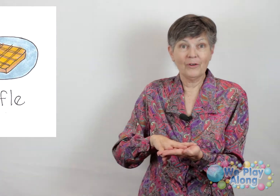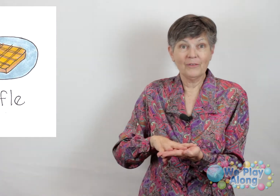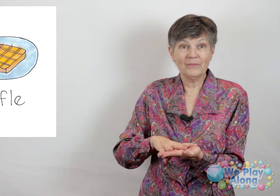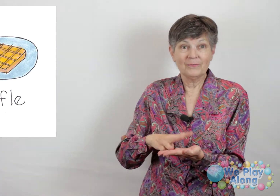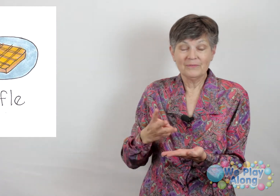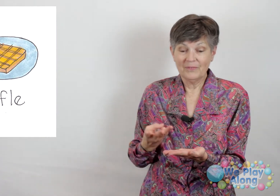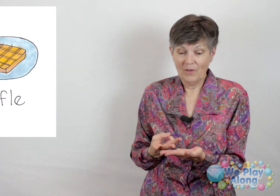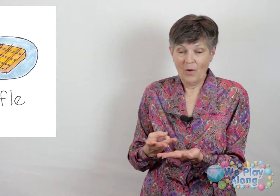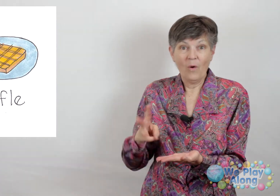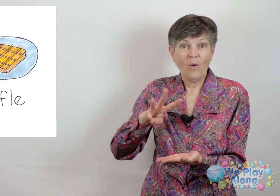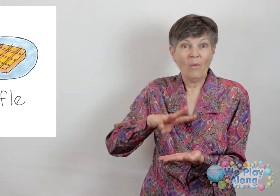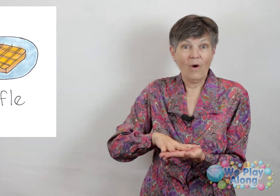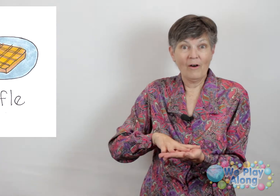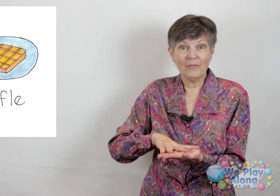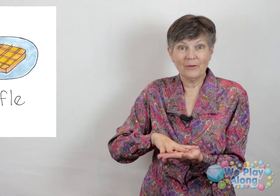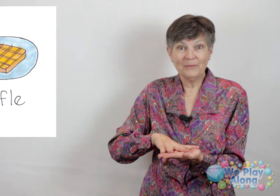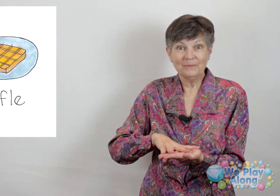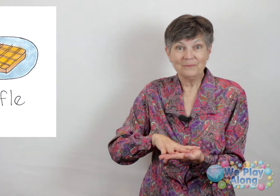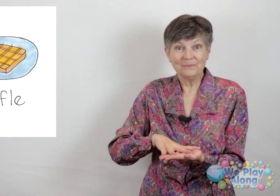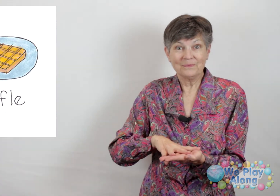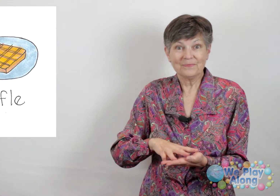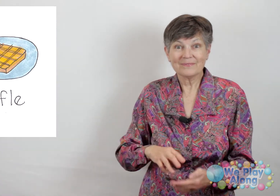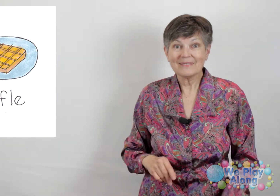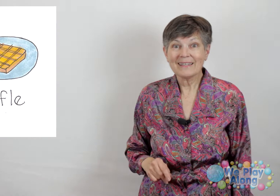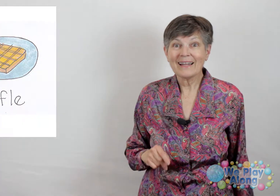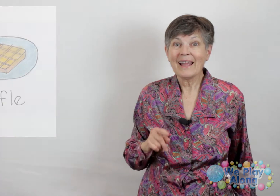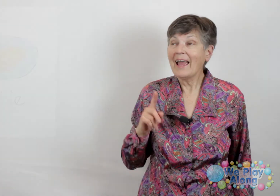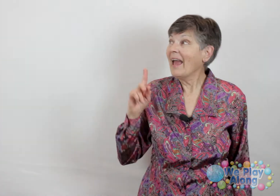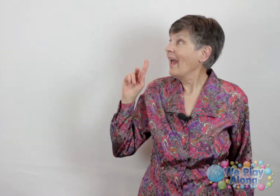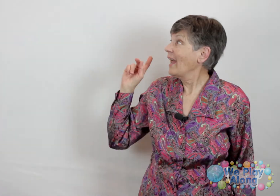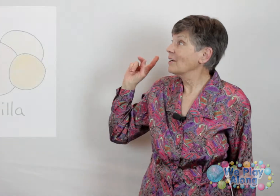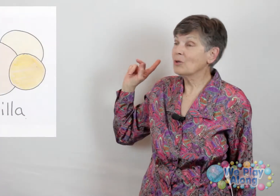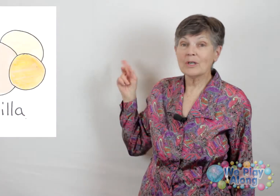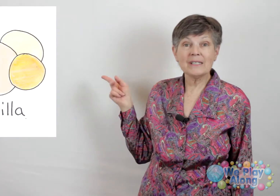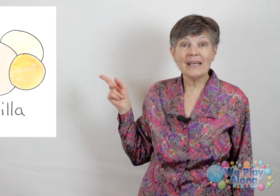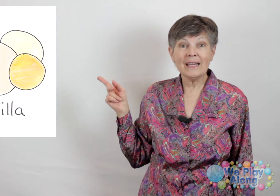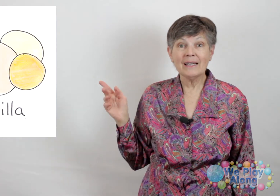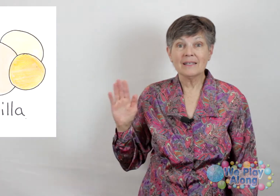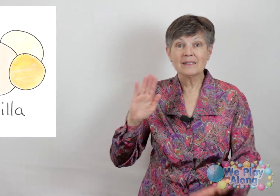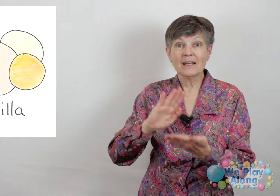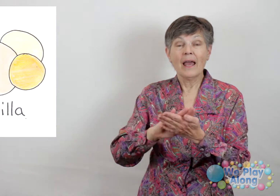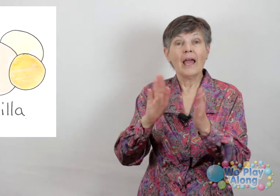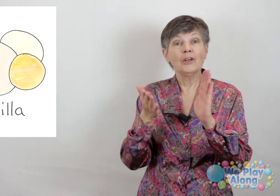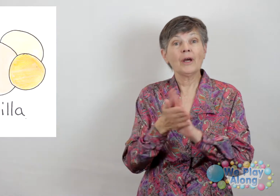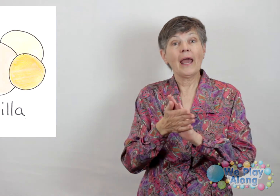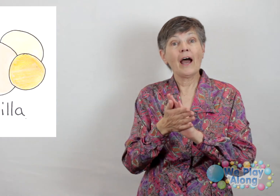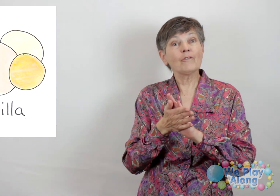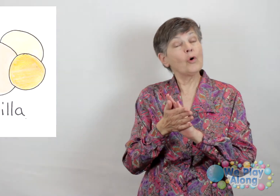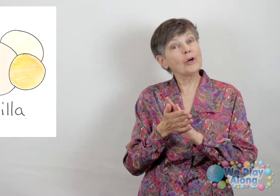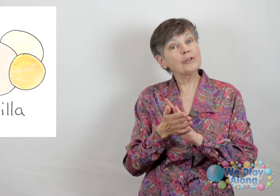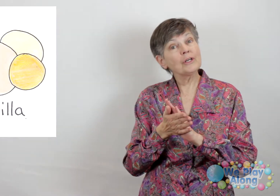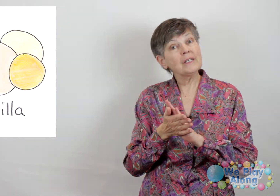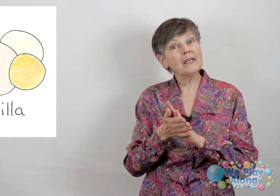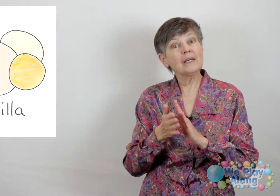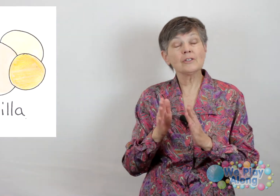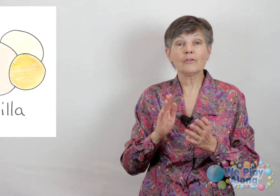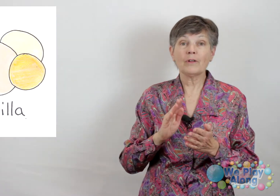Waffle. Waffle. And tortillas. And you could have corn tortillas or